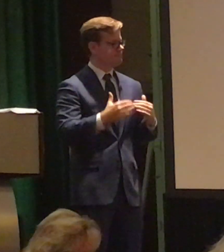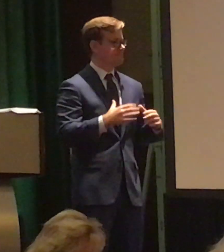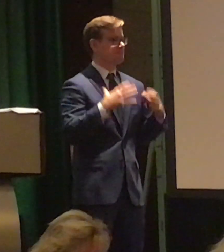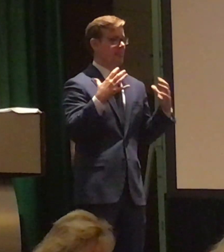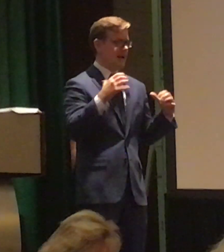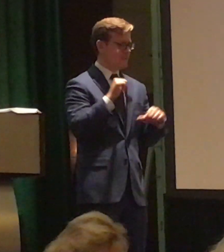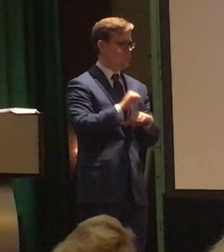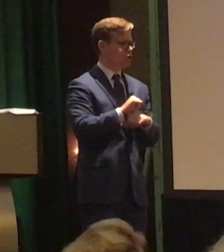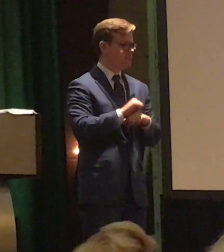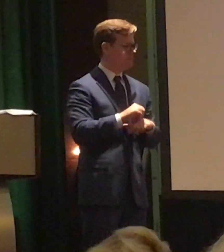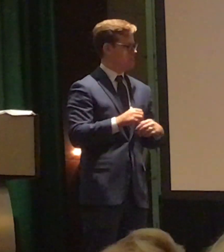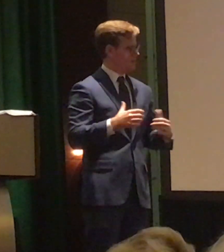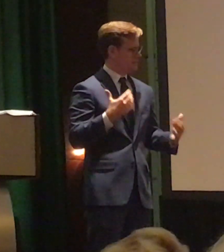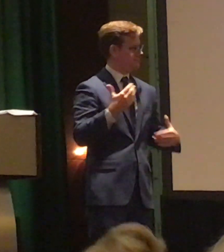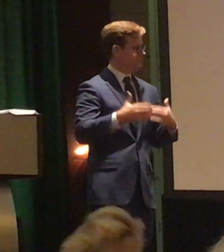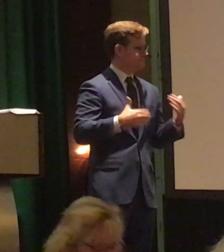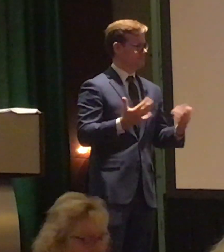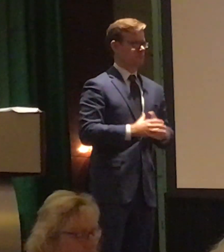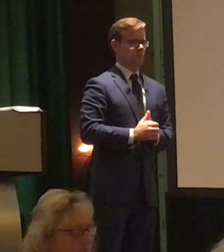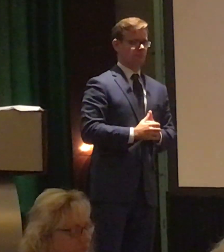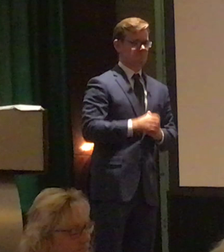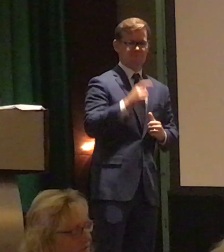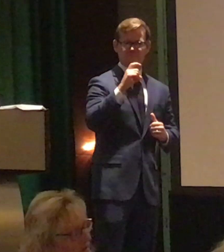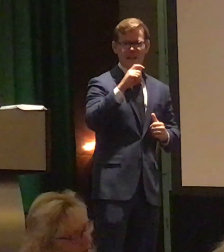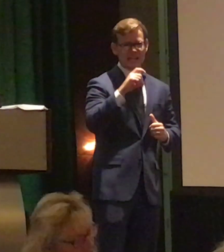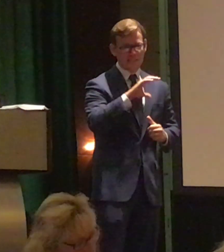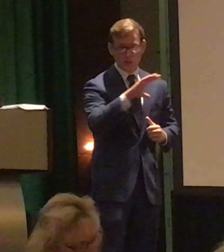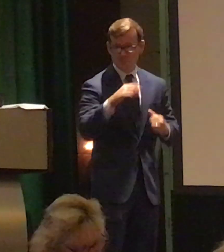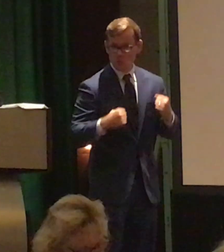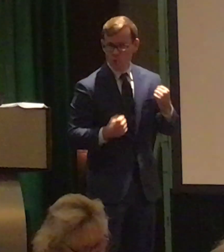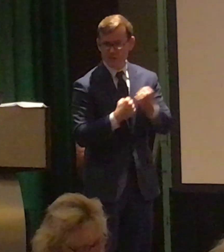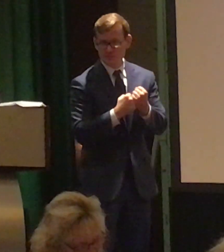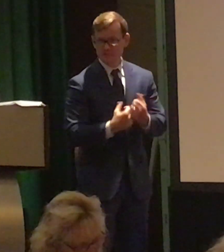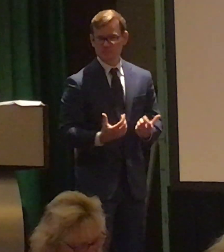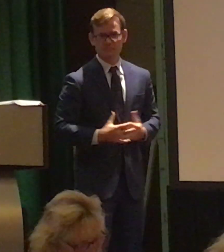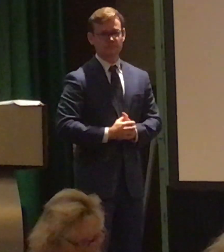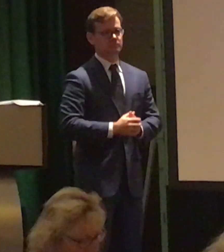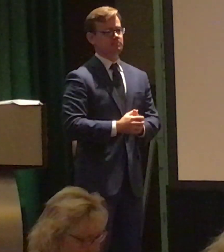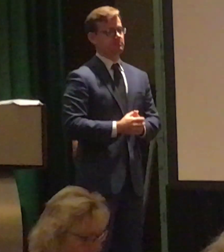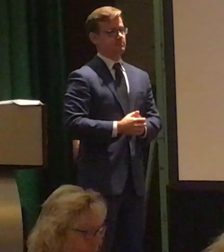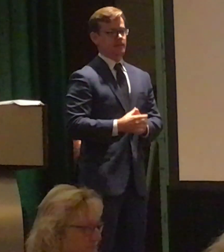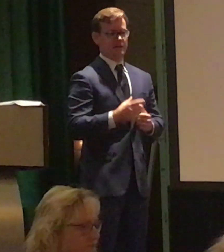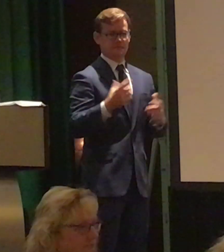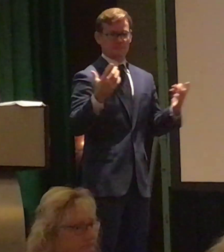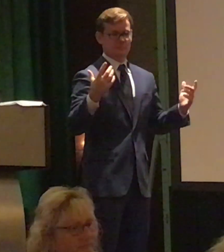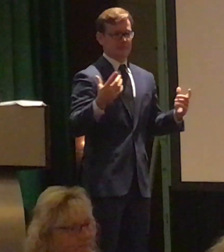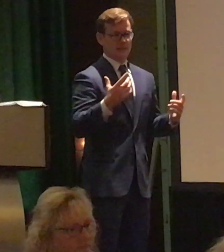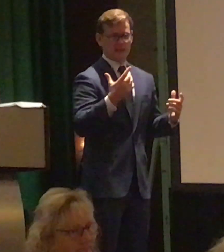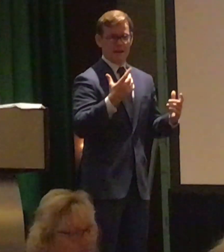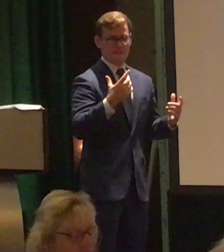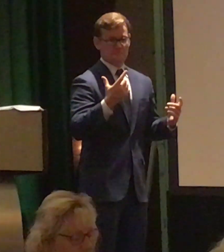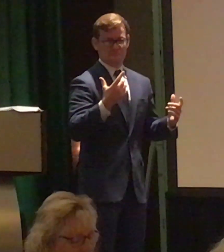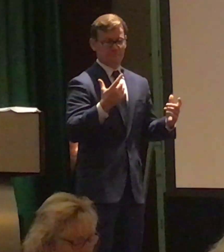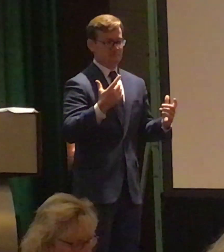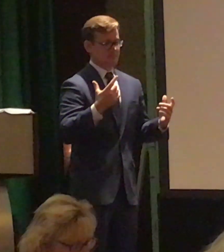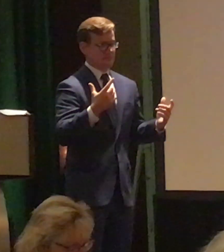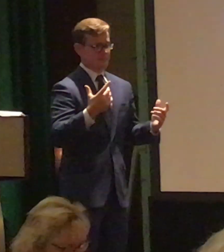But it's going to take time and a lot of work. I need your support.